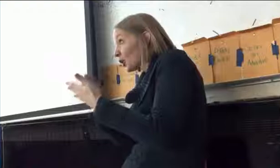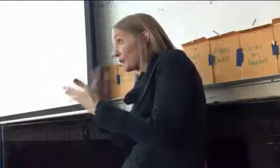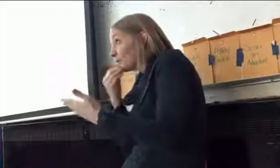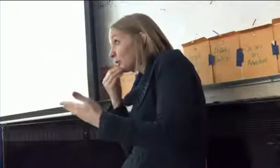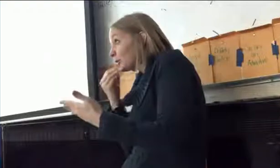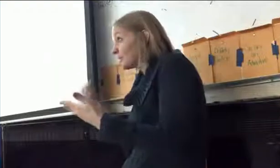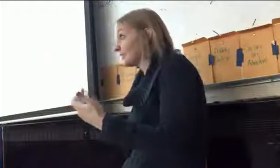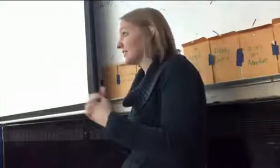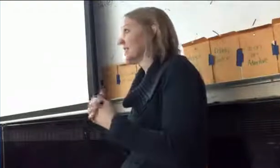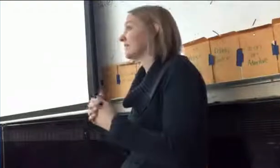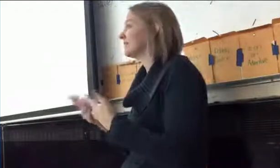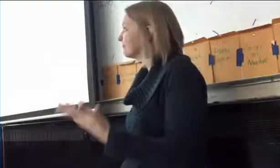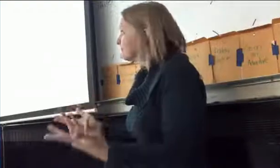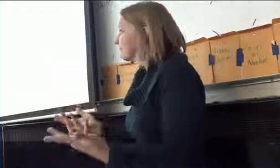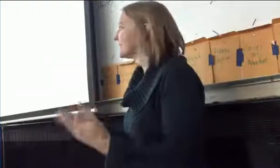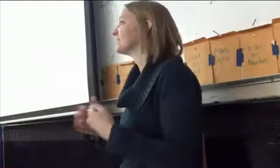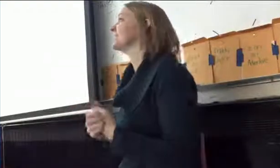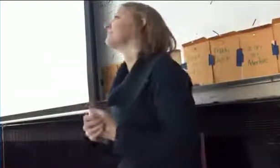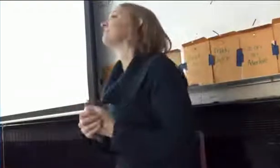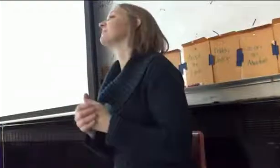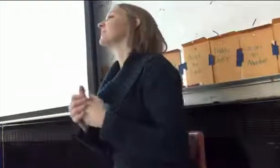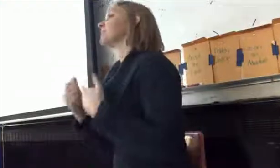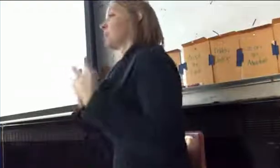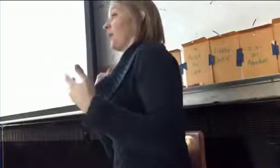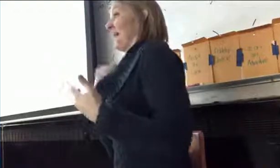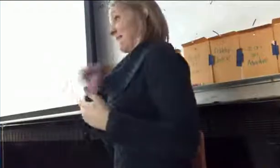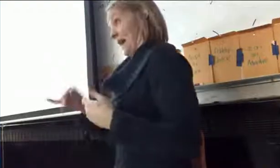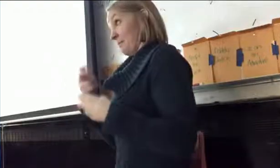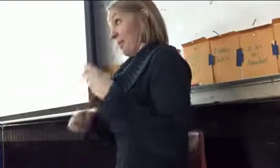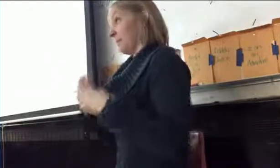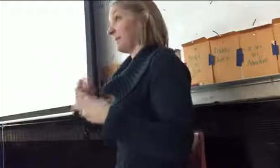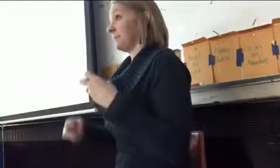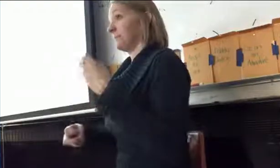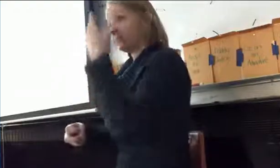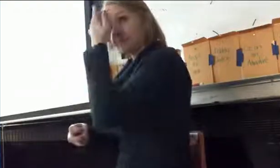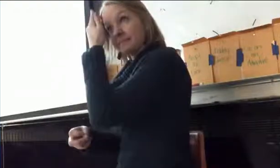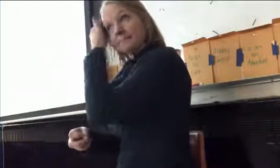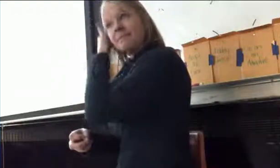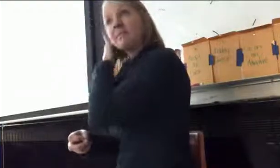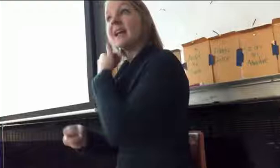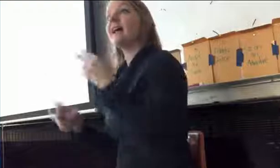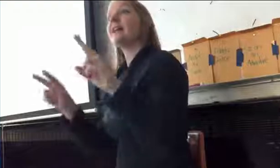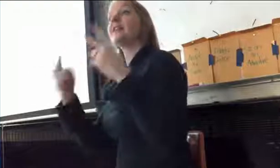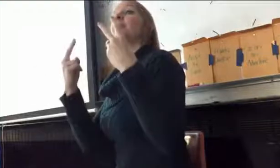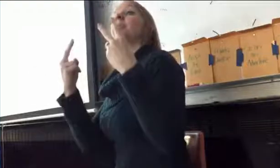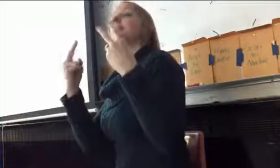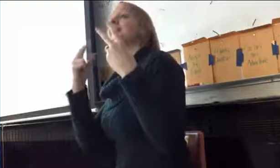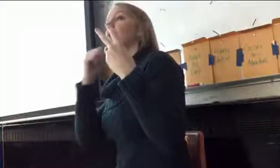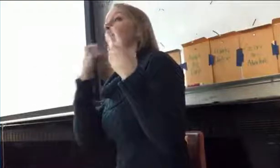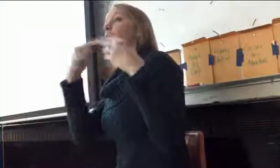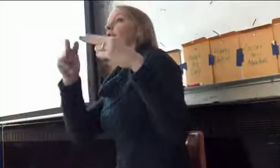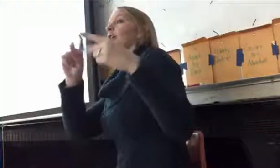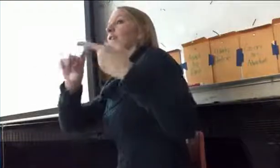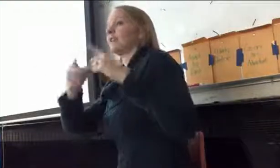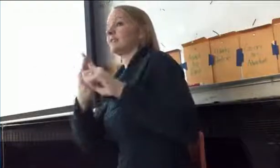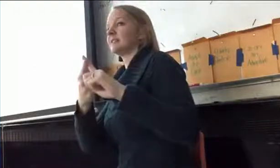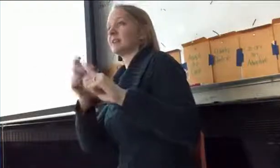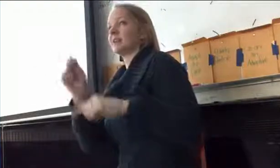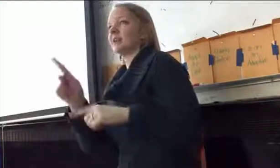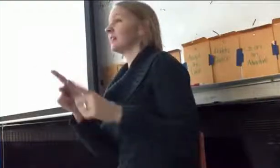Depends how well. Okay. So, you have that problem. Hey, shh. Look up at me instead of looking at your friends.